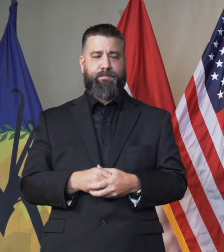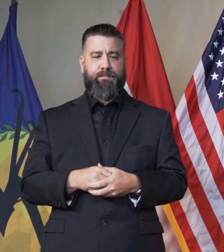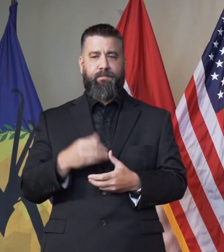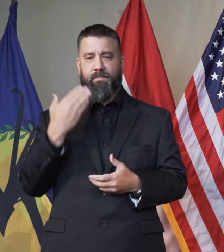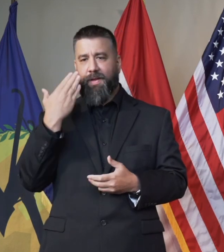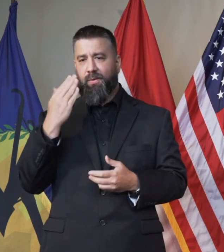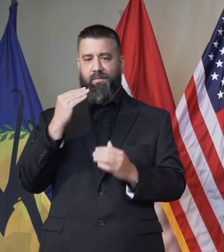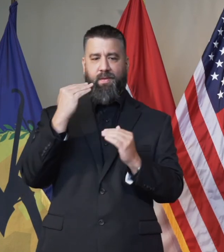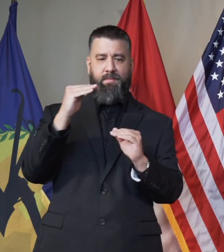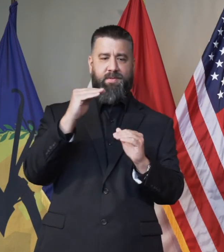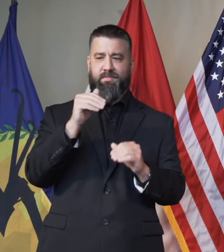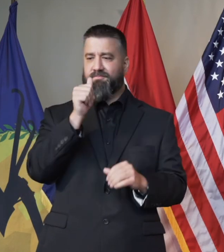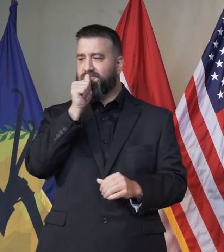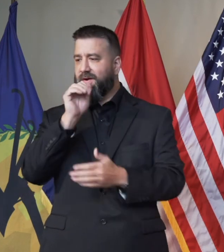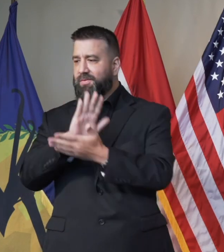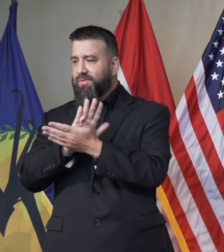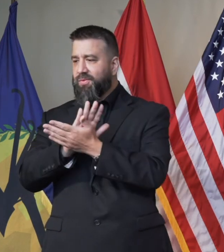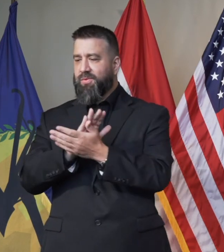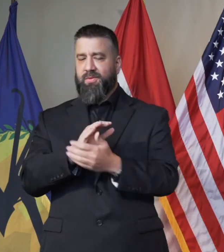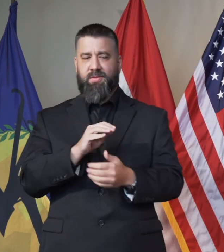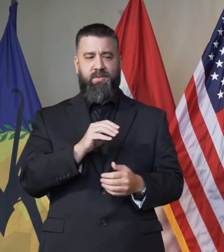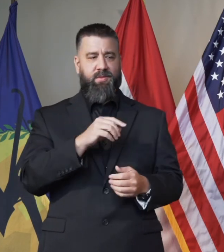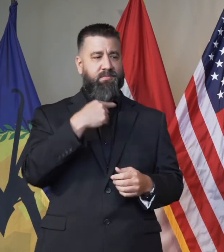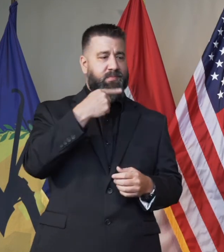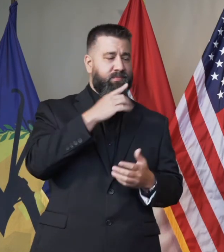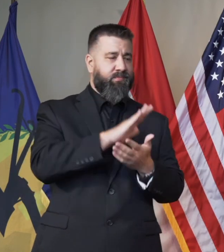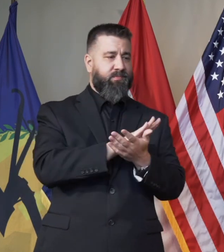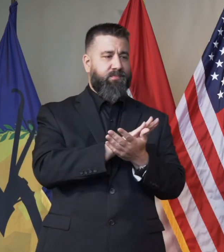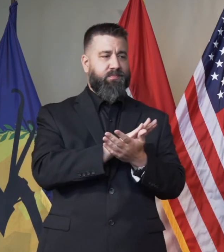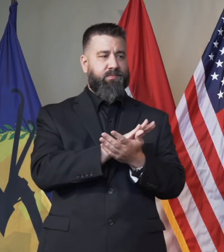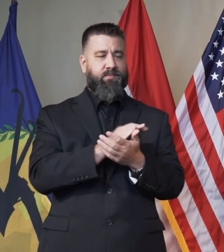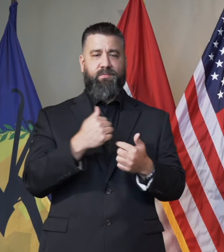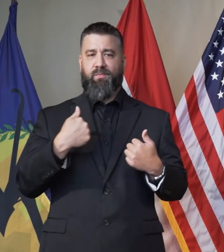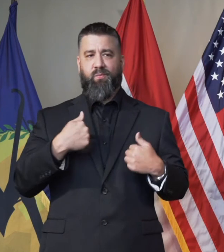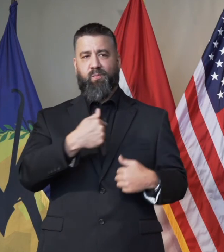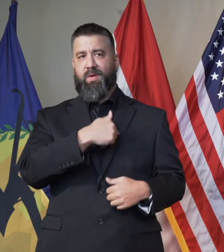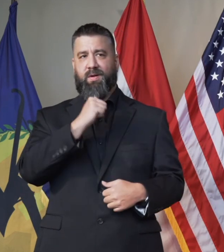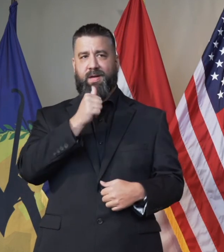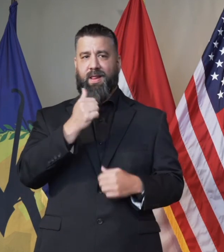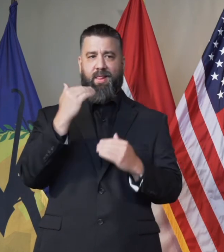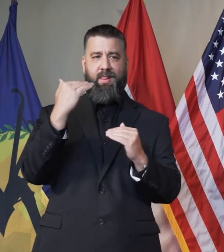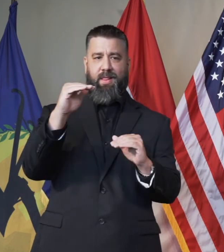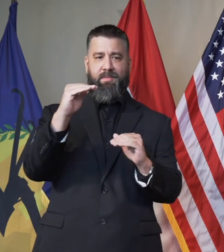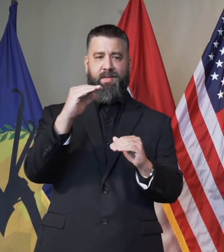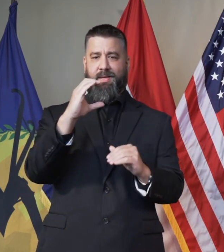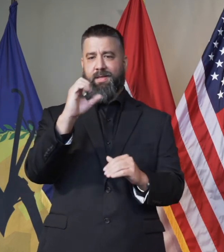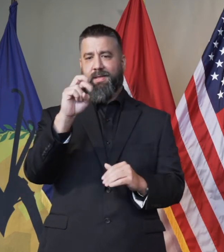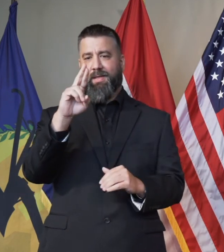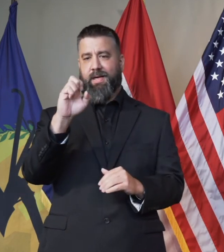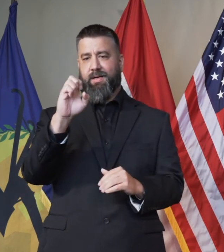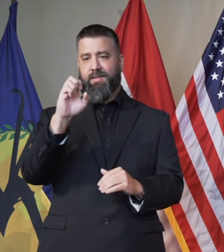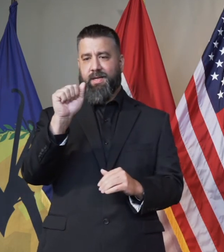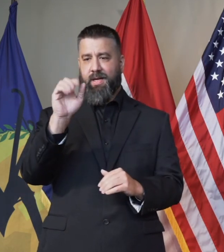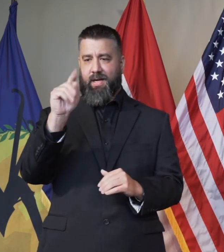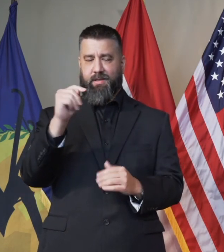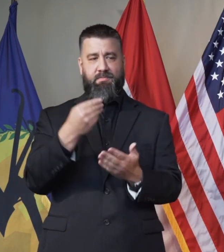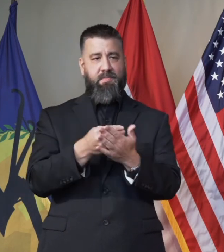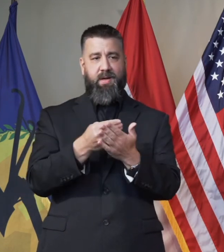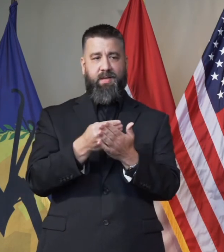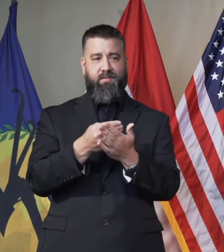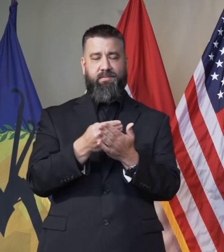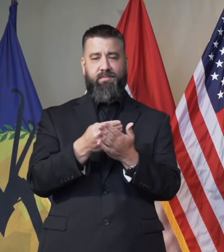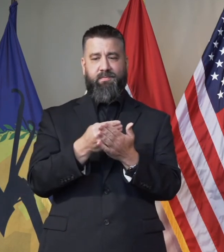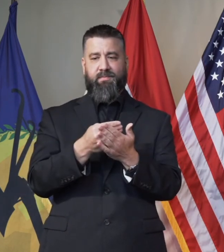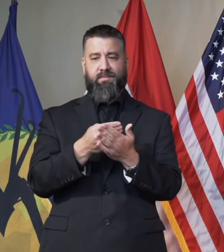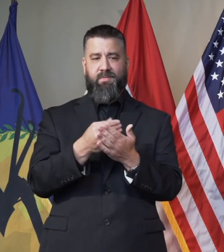private schools or parochial schools. We have not been limiting our CARES Act resources to schools. We've been sending them out based on